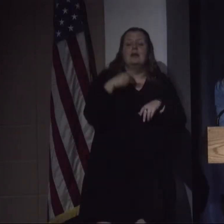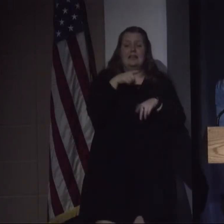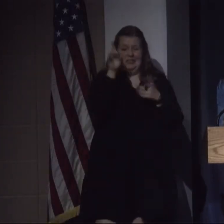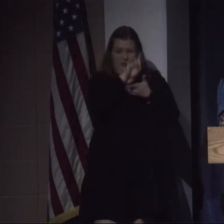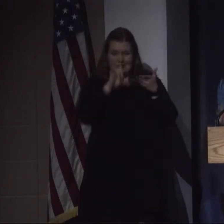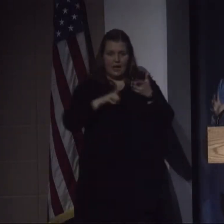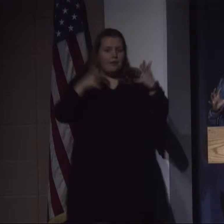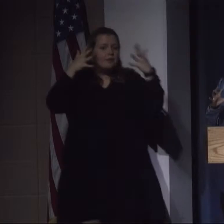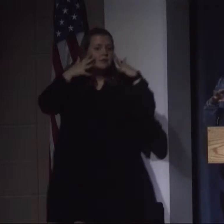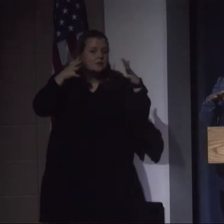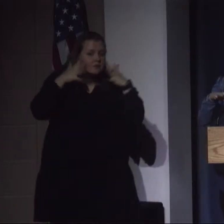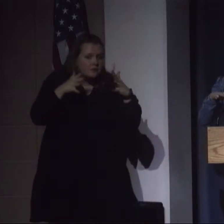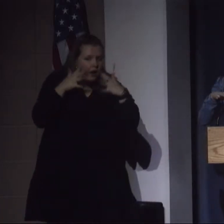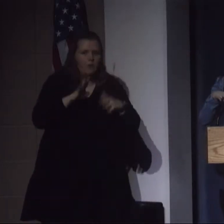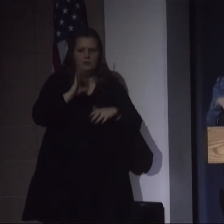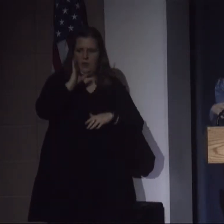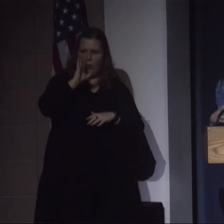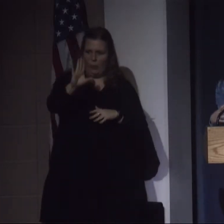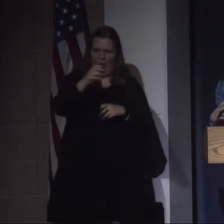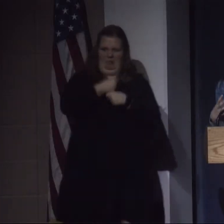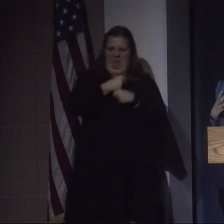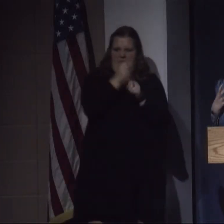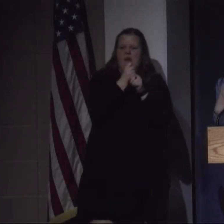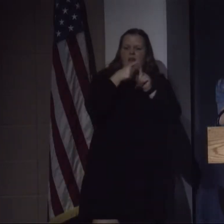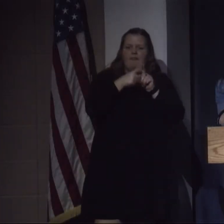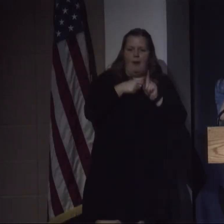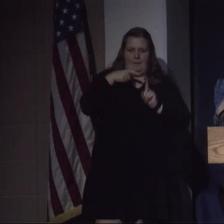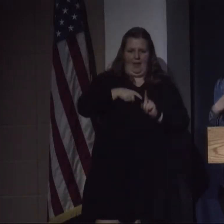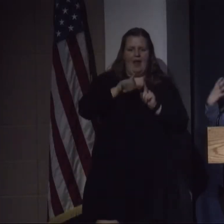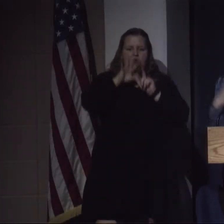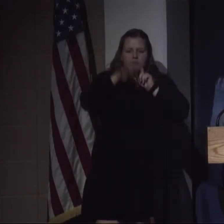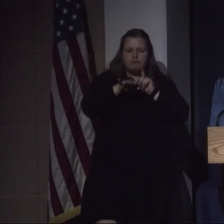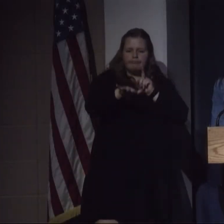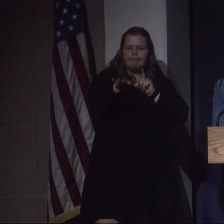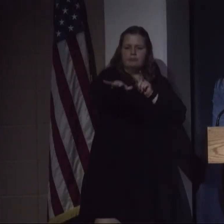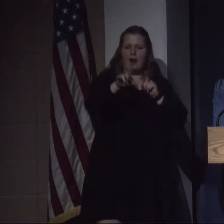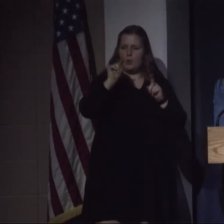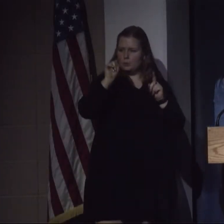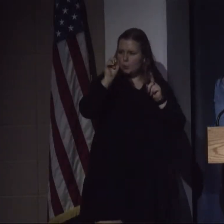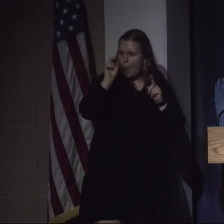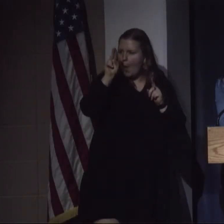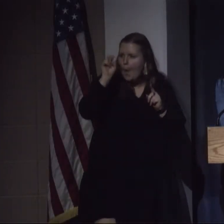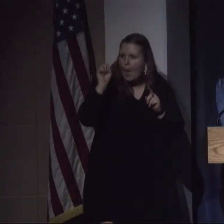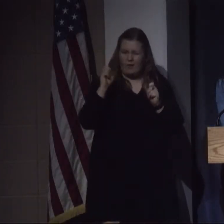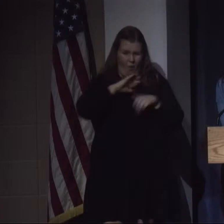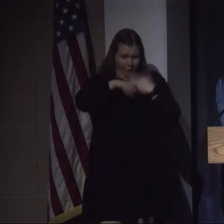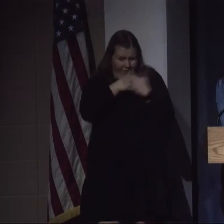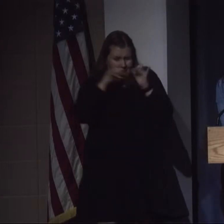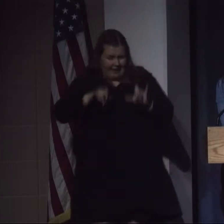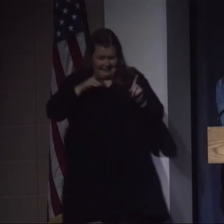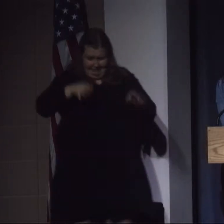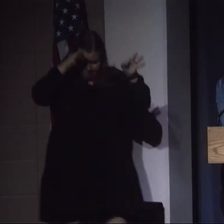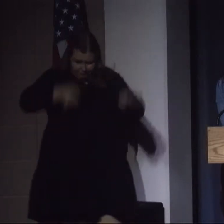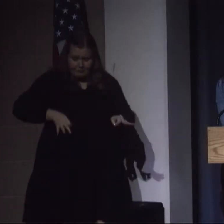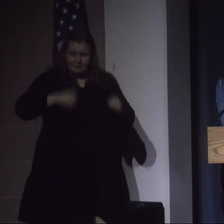the sounds that would be coming from the flute in the frequency. So all the tones and all of that, he did